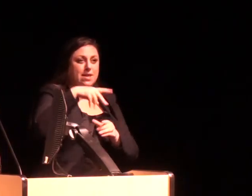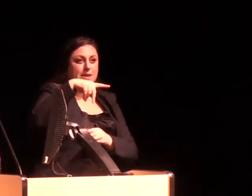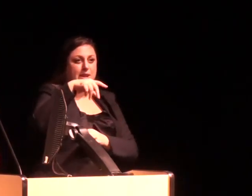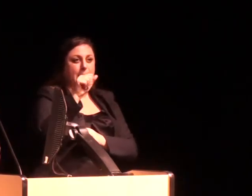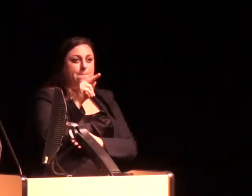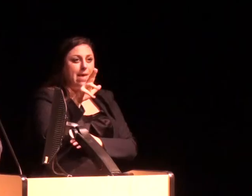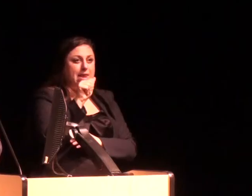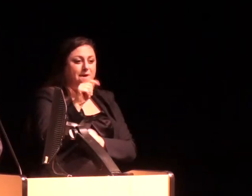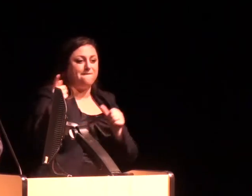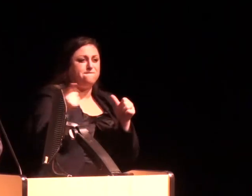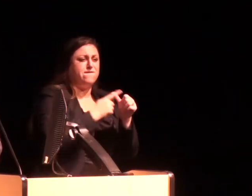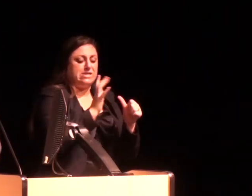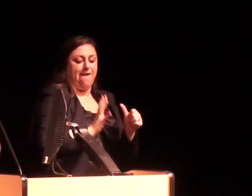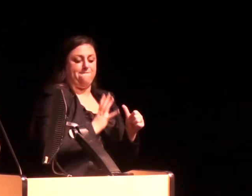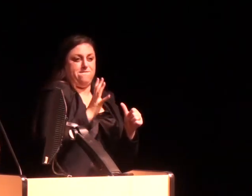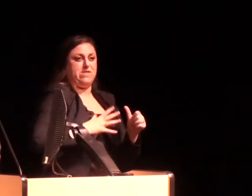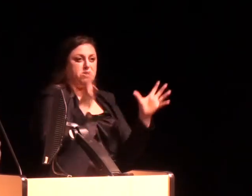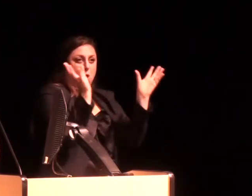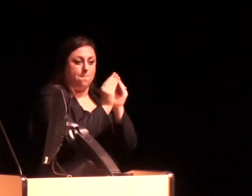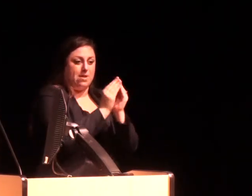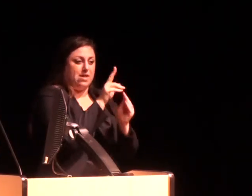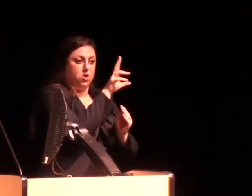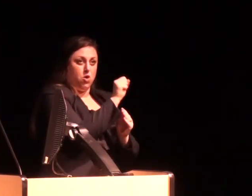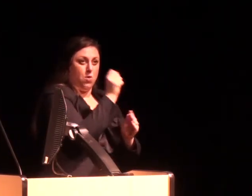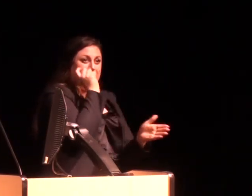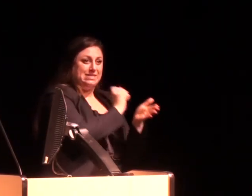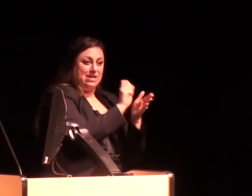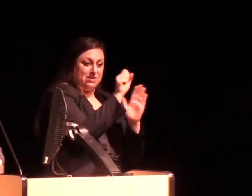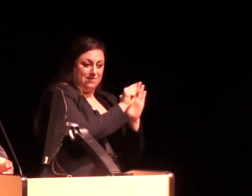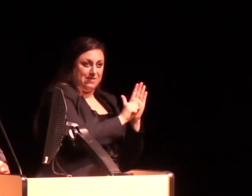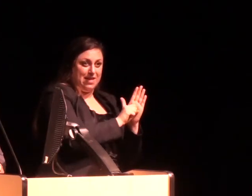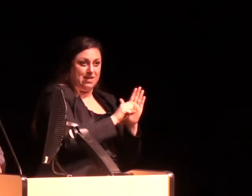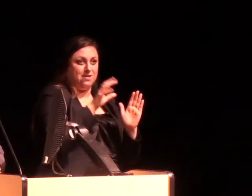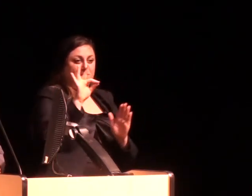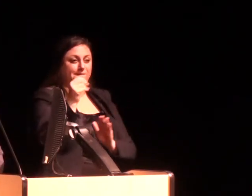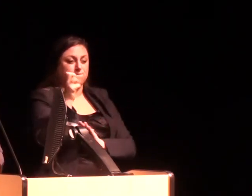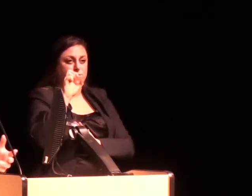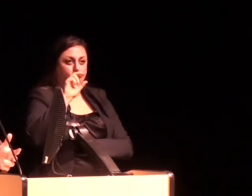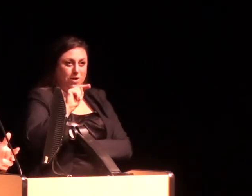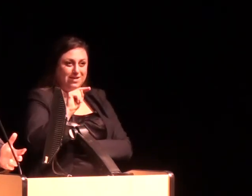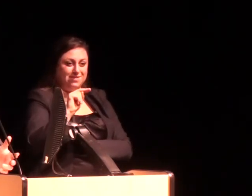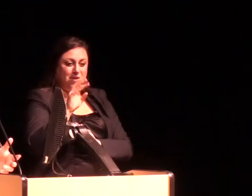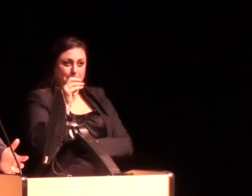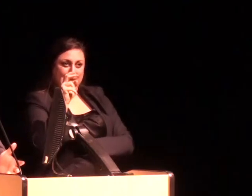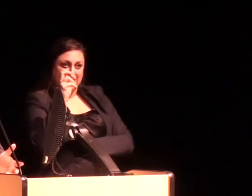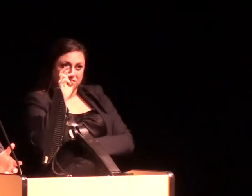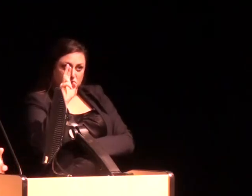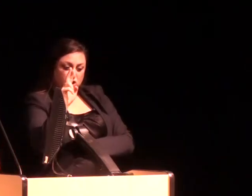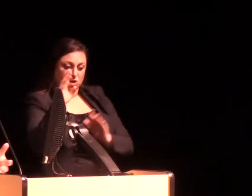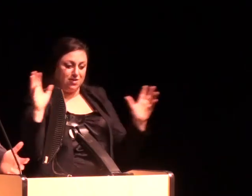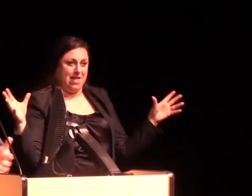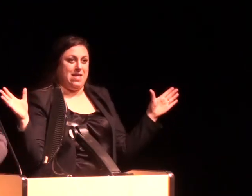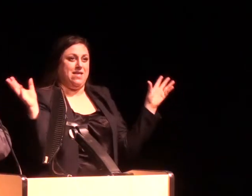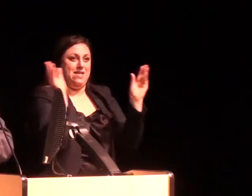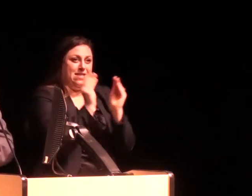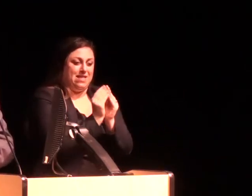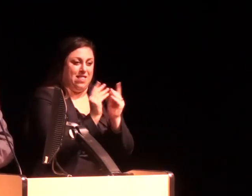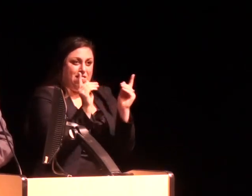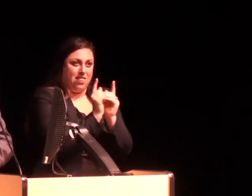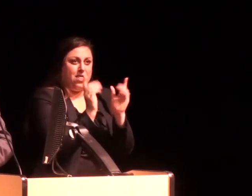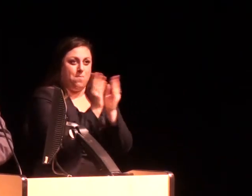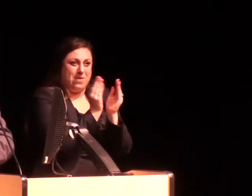the U.S. Secretary of State and the Foreign Minister of Cuba. You can see the faces, and they say, okay, they are serious. Well, that was